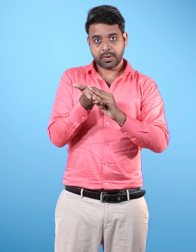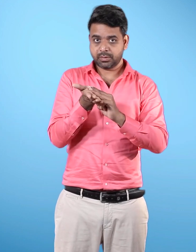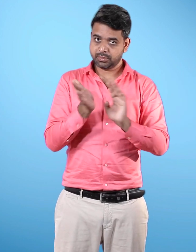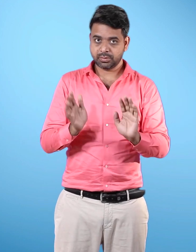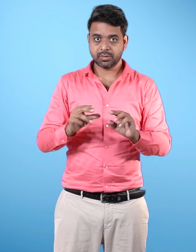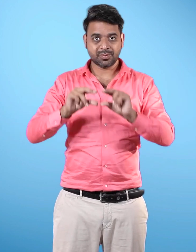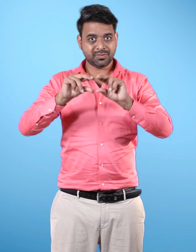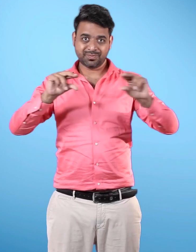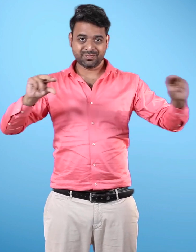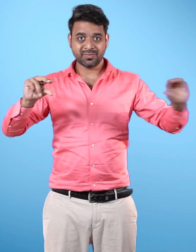connecting wires.